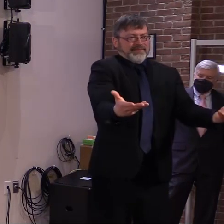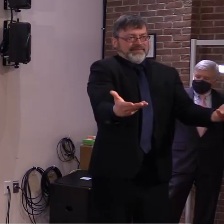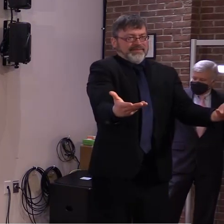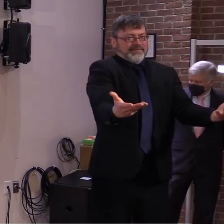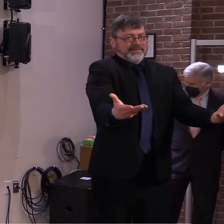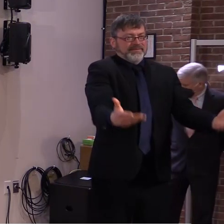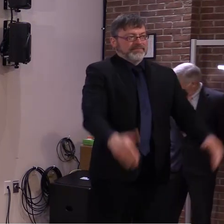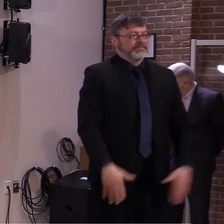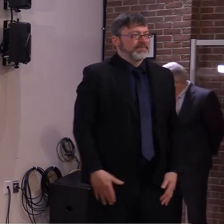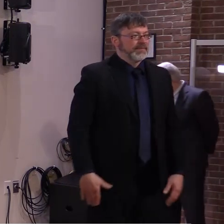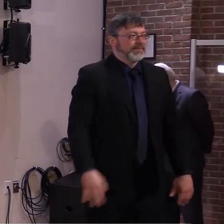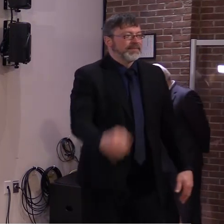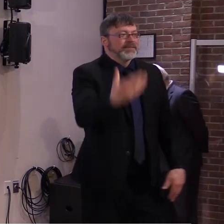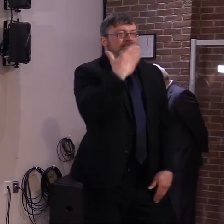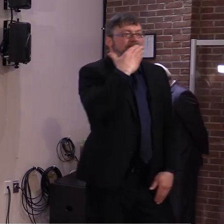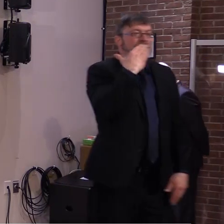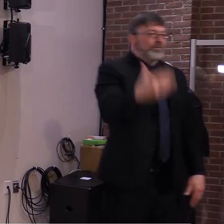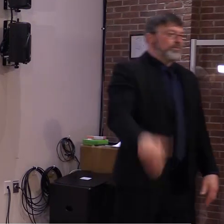Stewart,